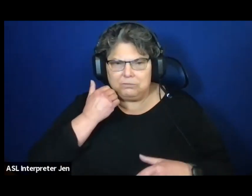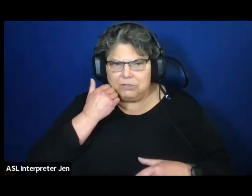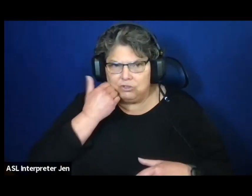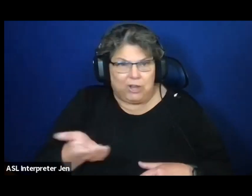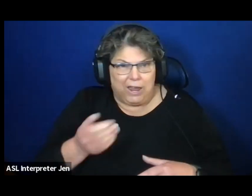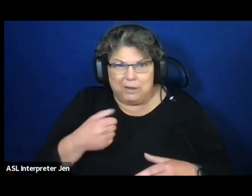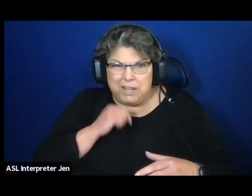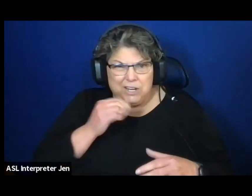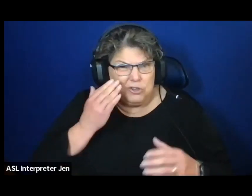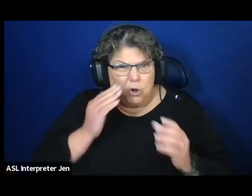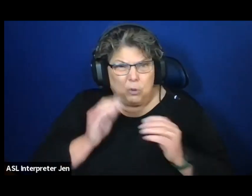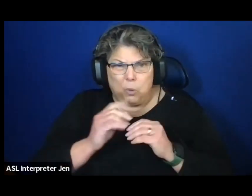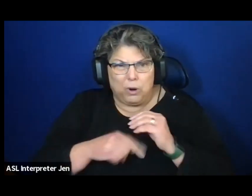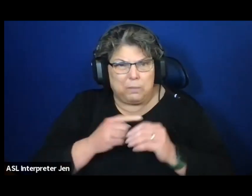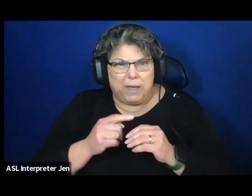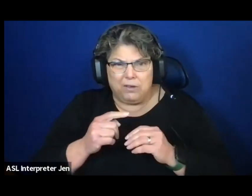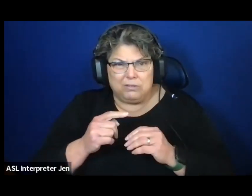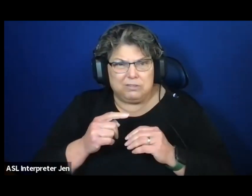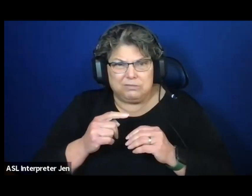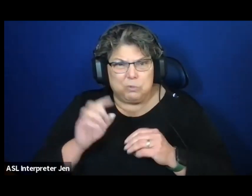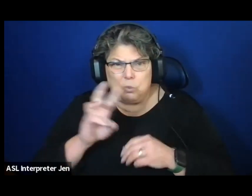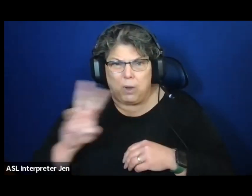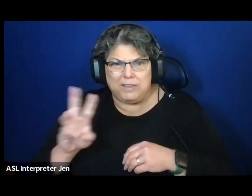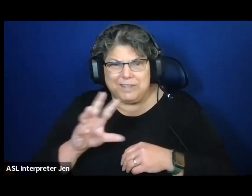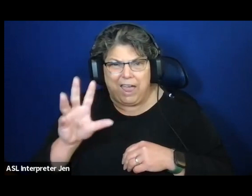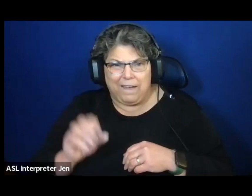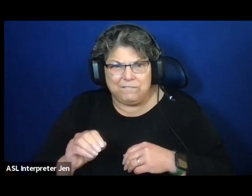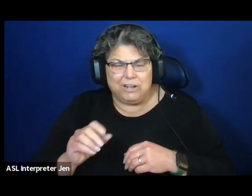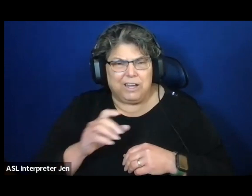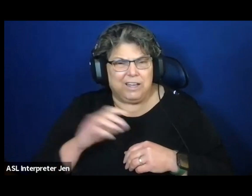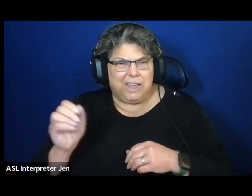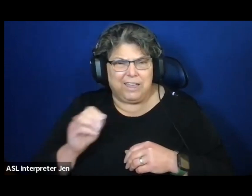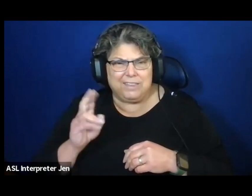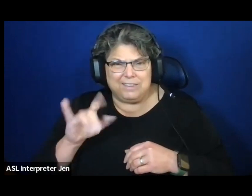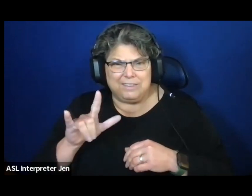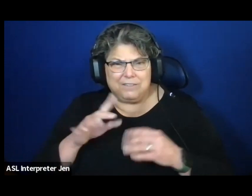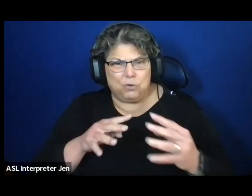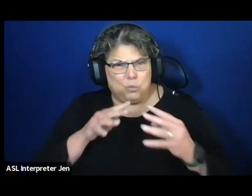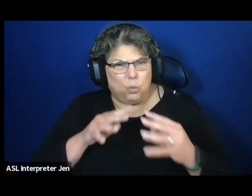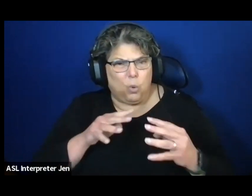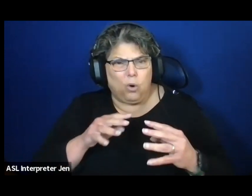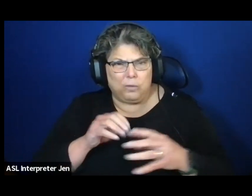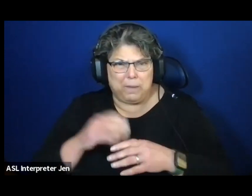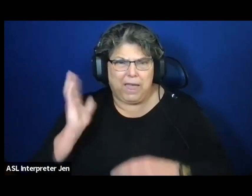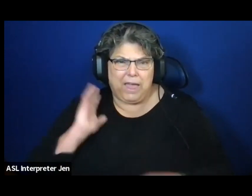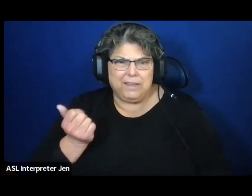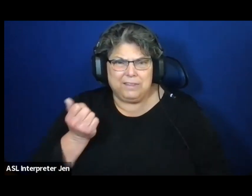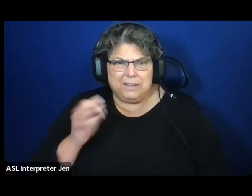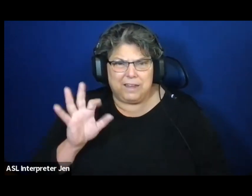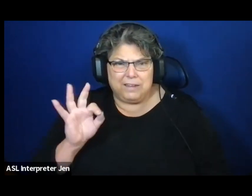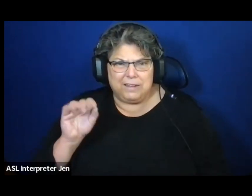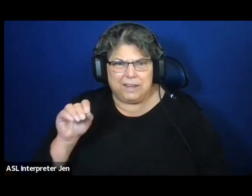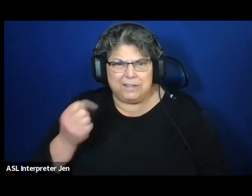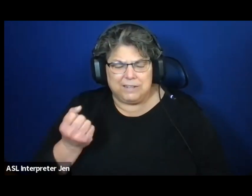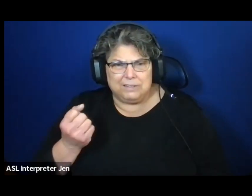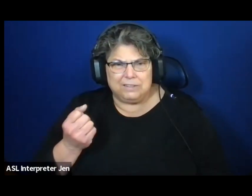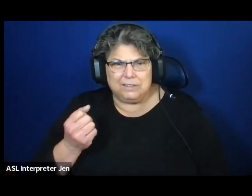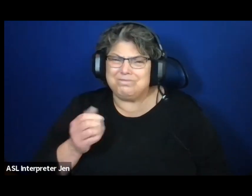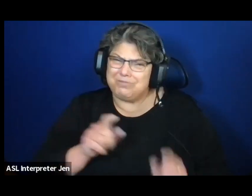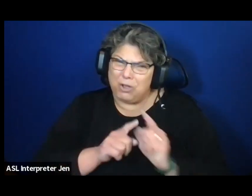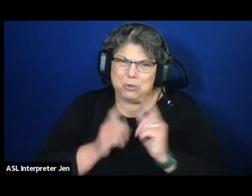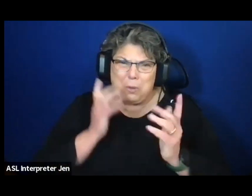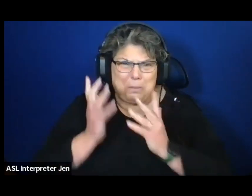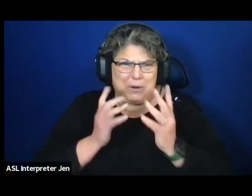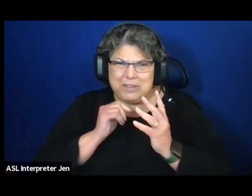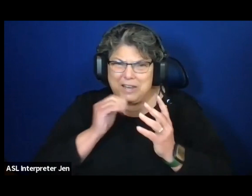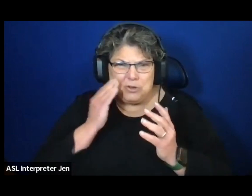Africa and the Civil War in the 1990s. I was also a bit embarrassed that I didn't know George prior to last year.